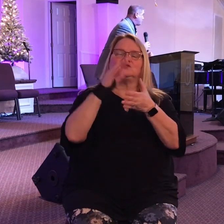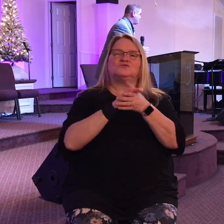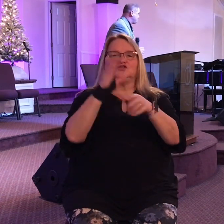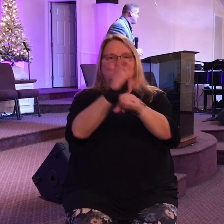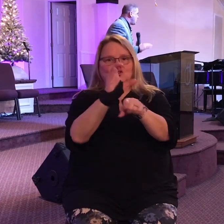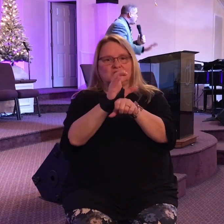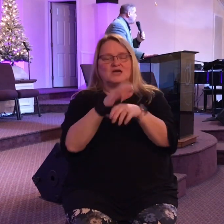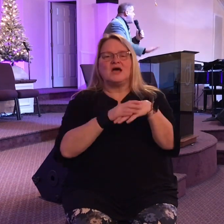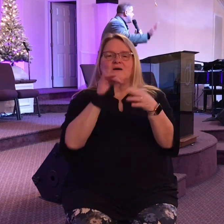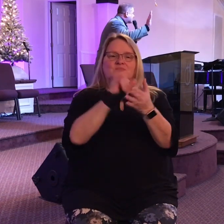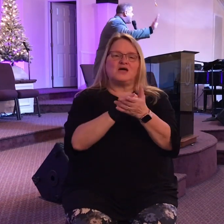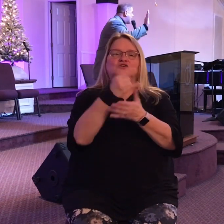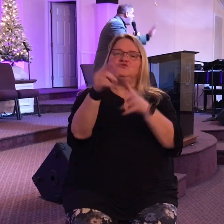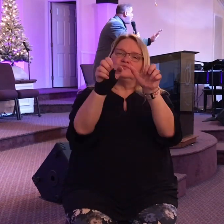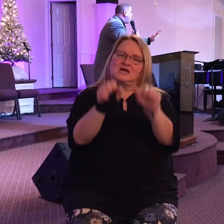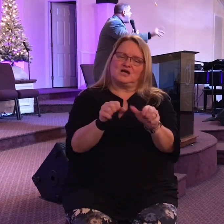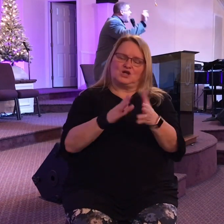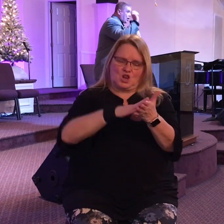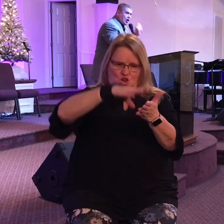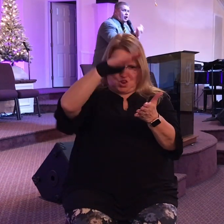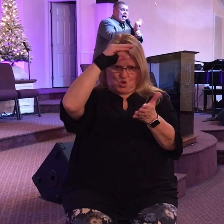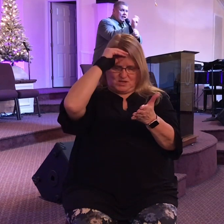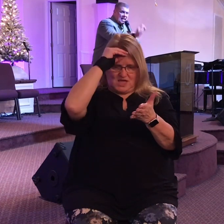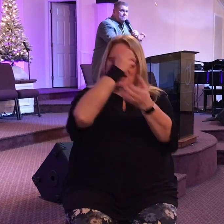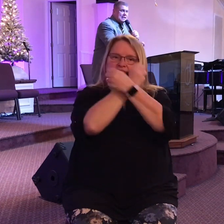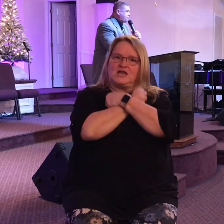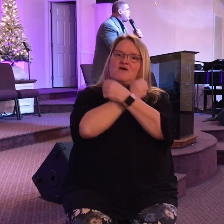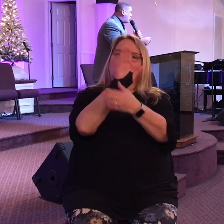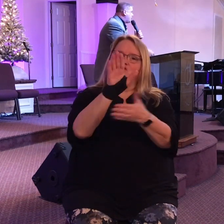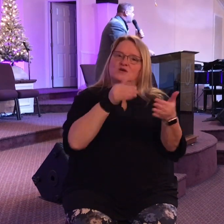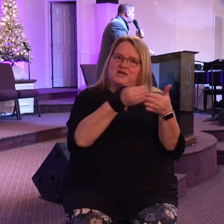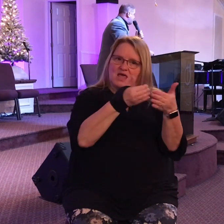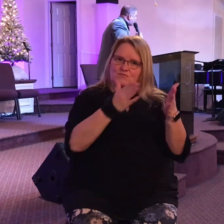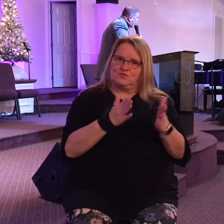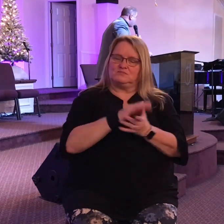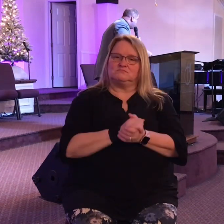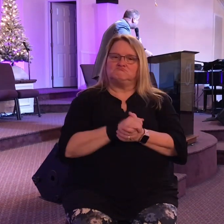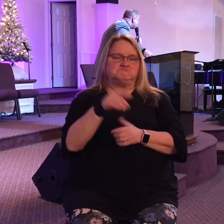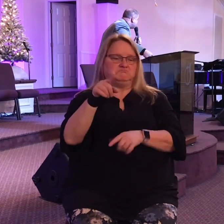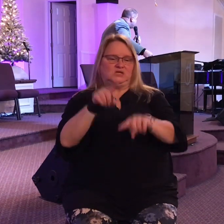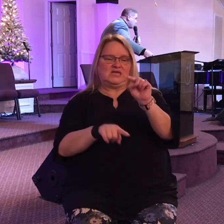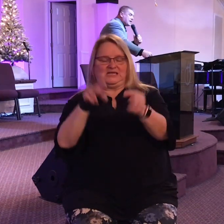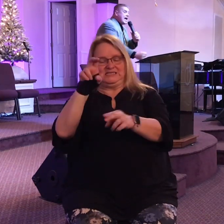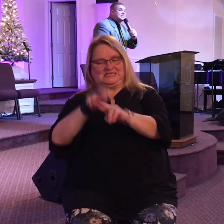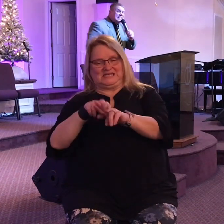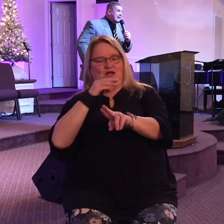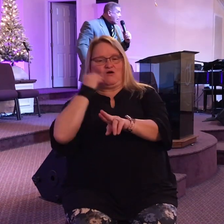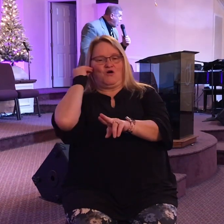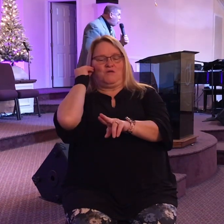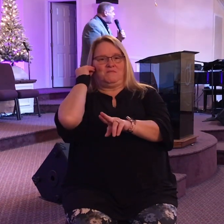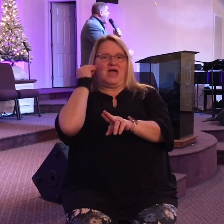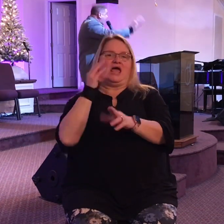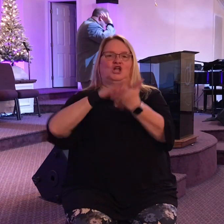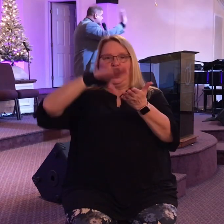your neighbor. You can't sit at home and learn how to love people who are difficult to get along with. You can't sit